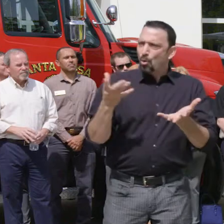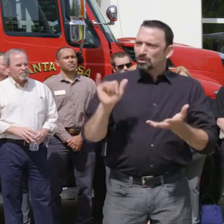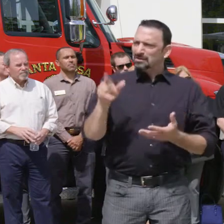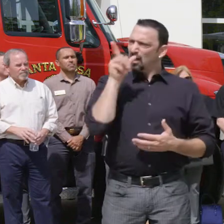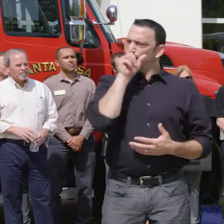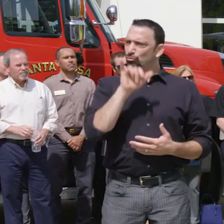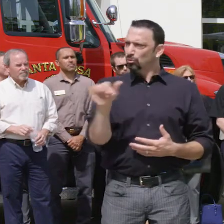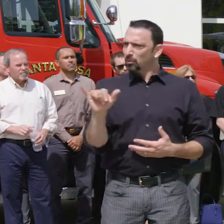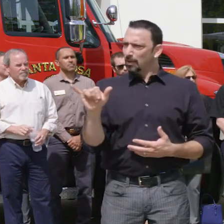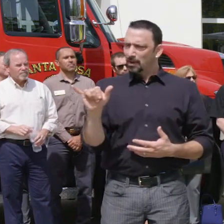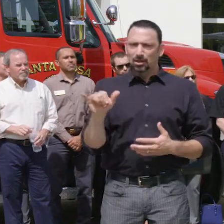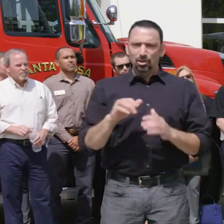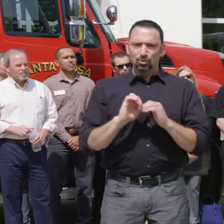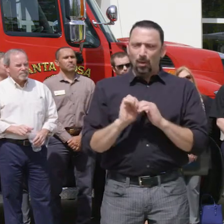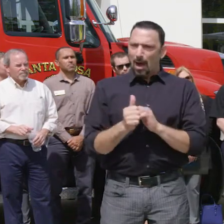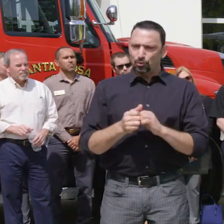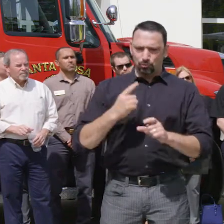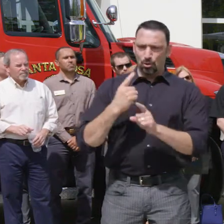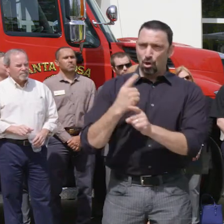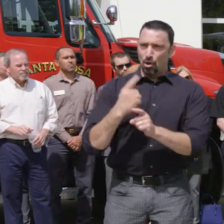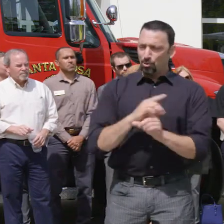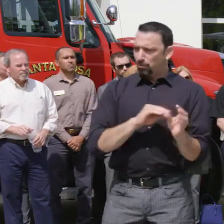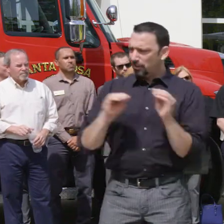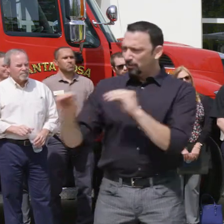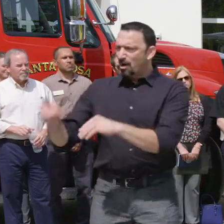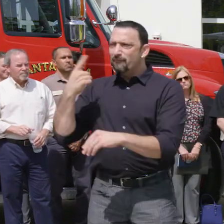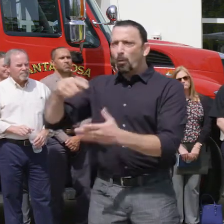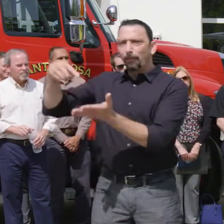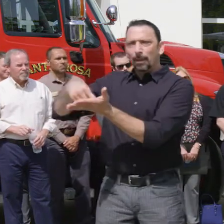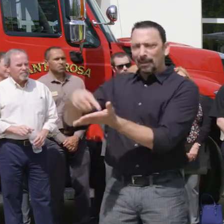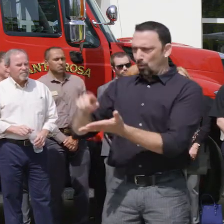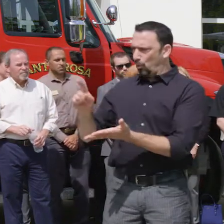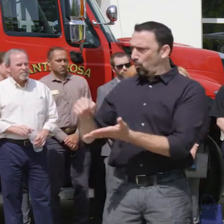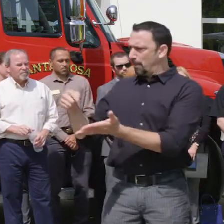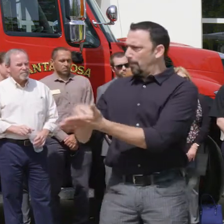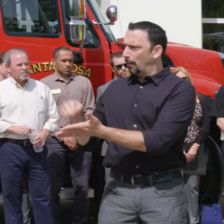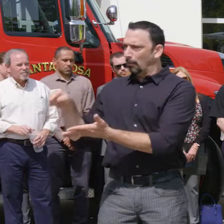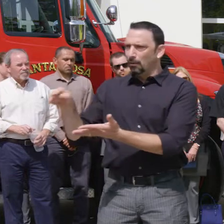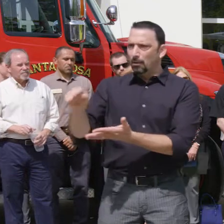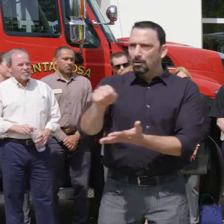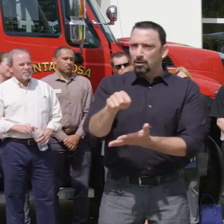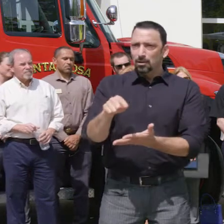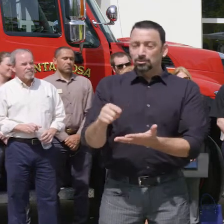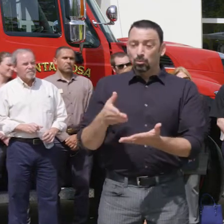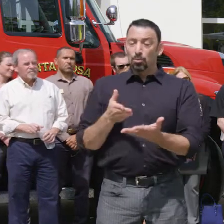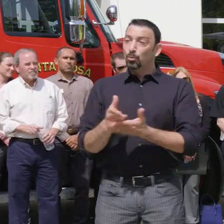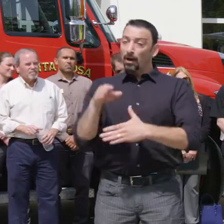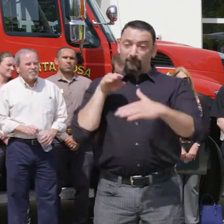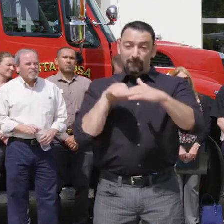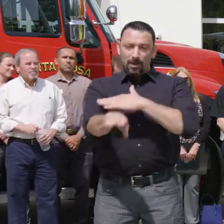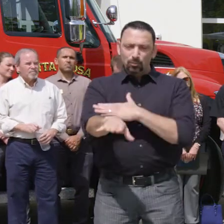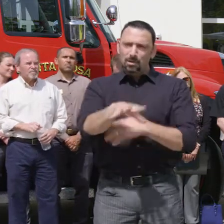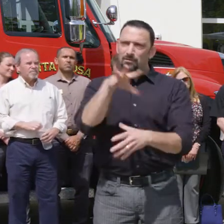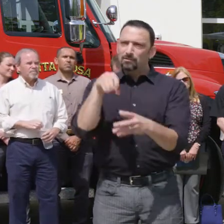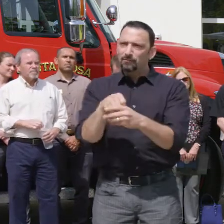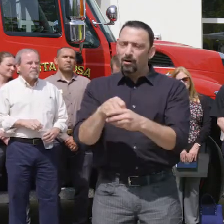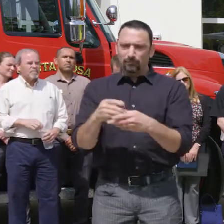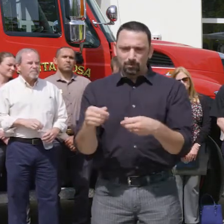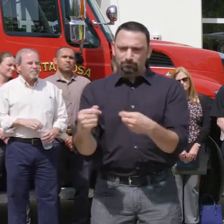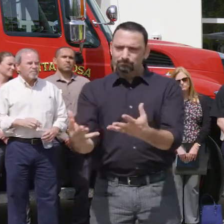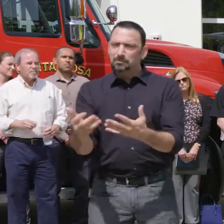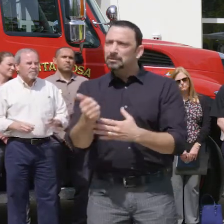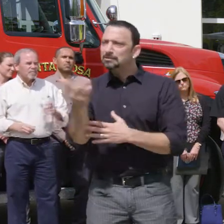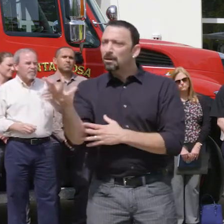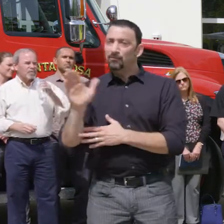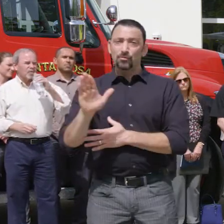to properly facilitate the essentially the billing portion of it. But part of the right of entry process involved actually providing some